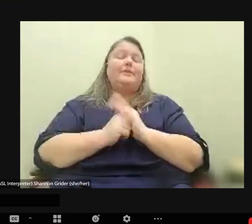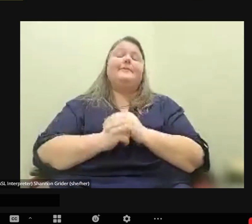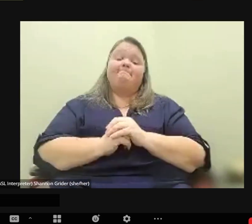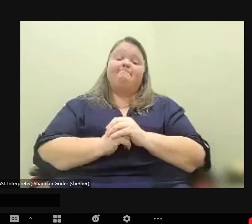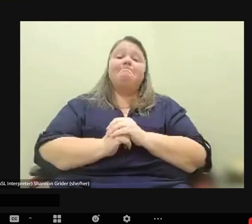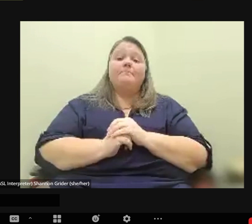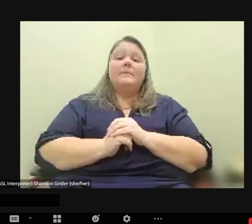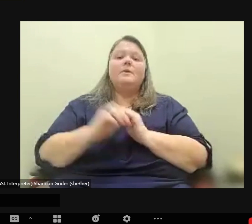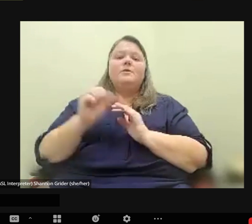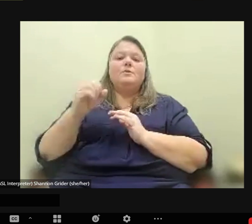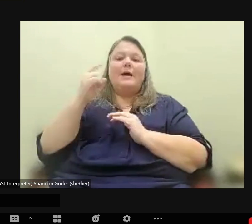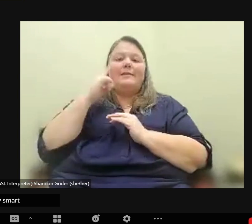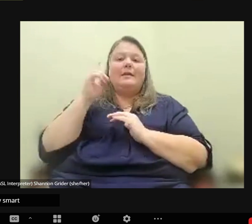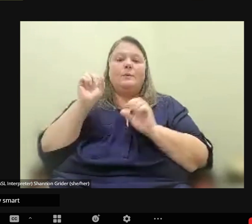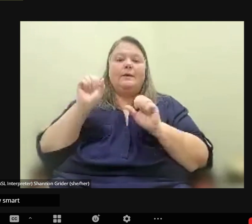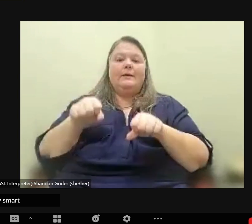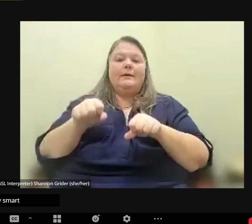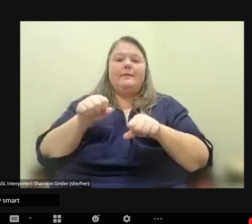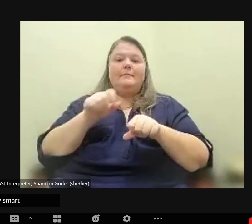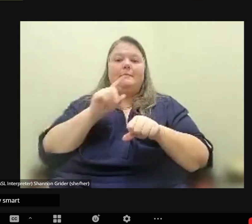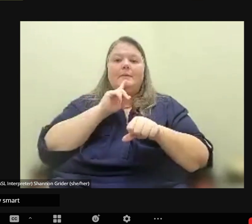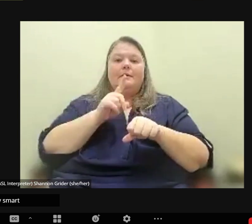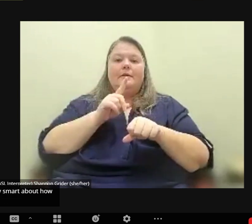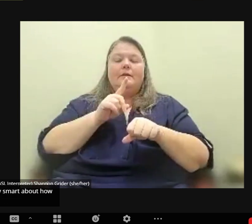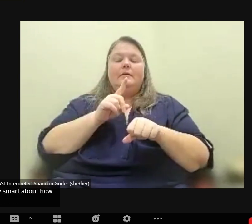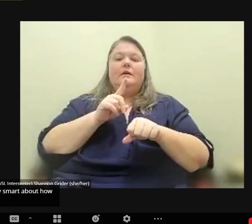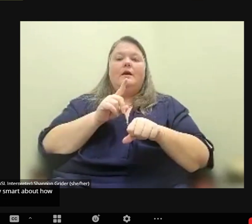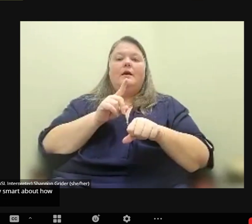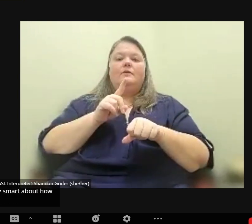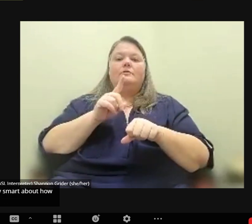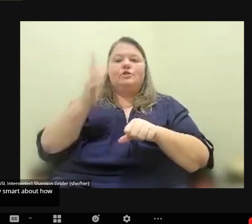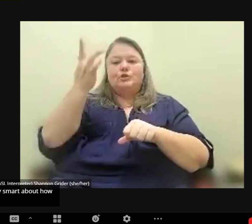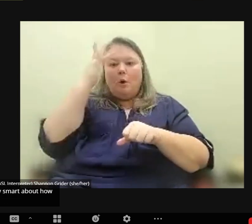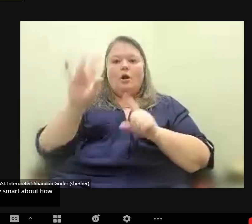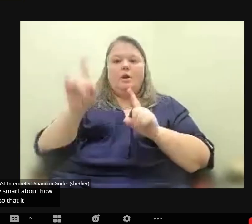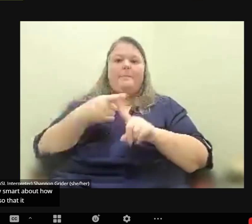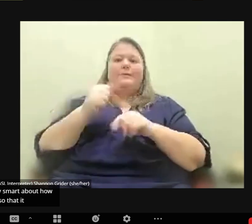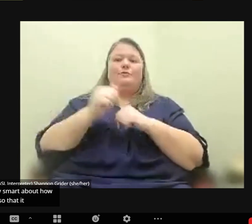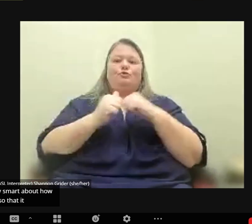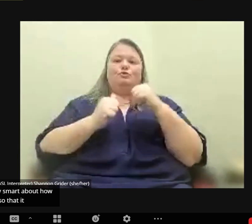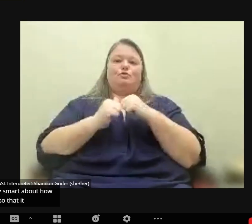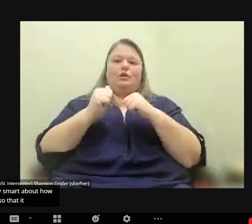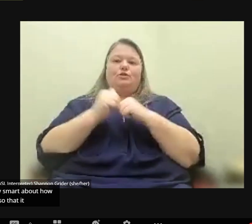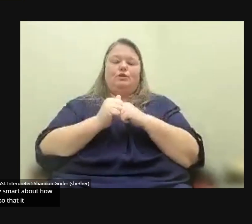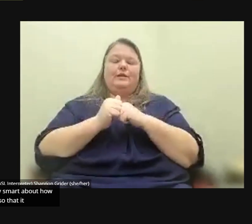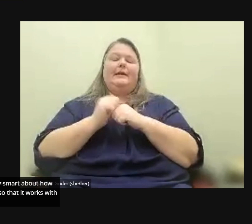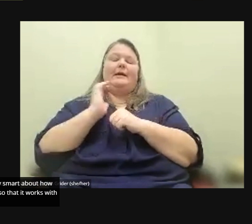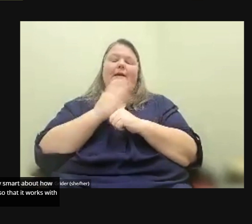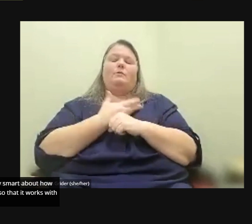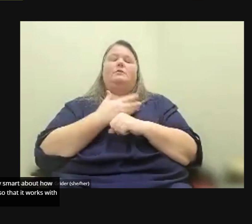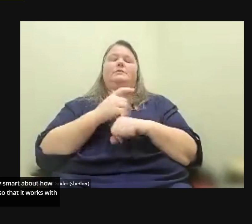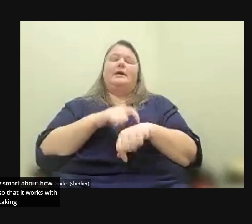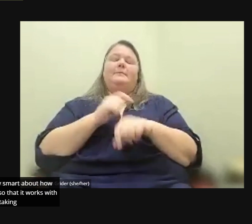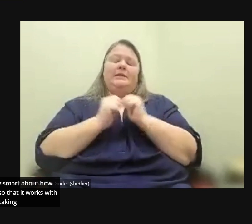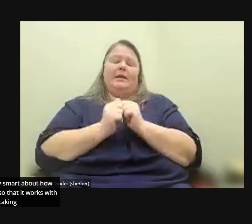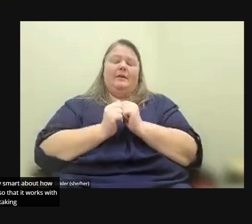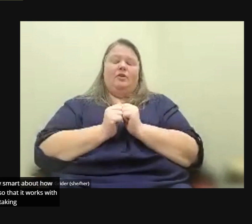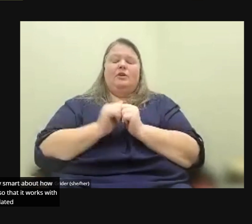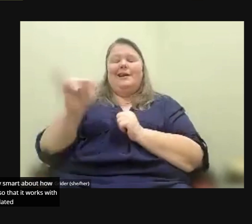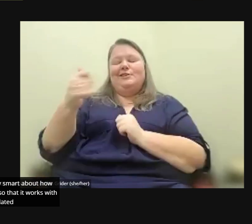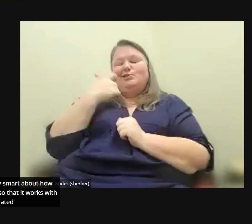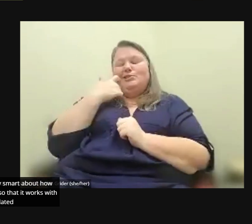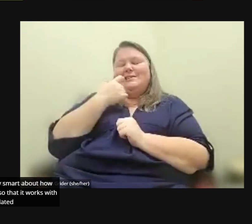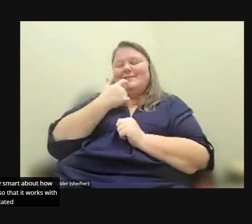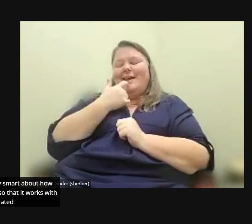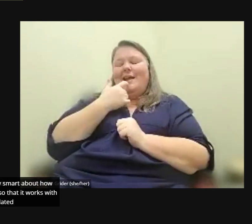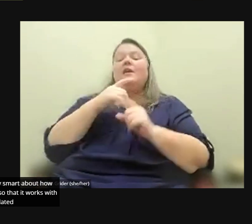smart about how we structure our time together, so that it starts with these visions, like you just articulated, and we use that as a